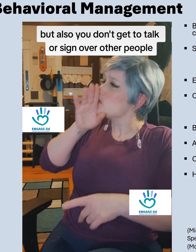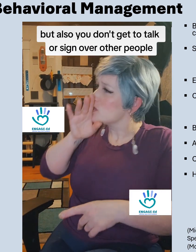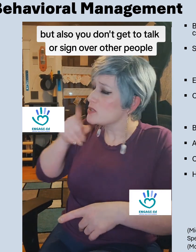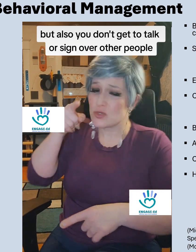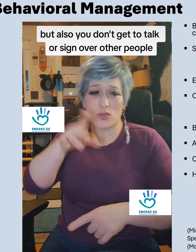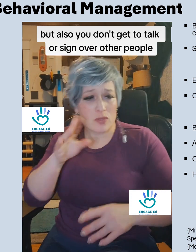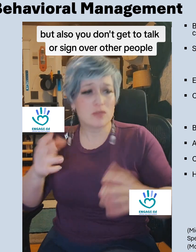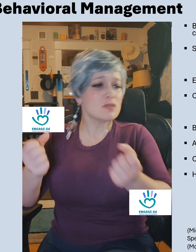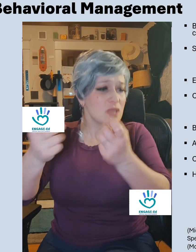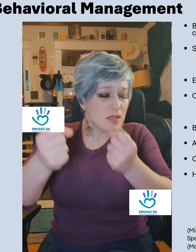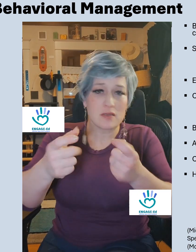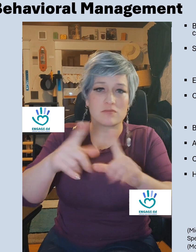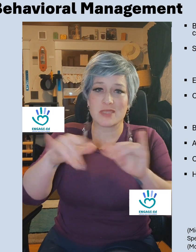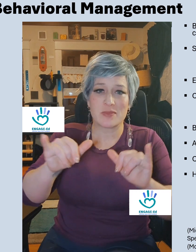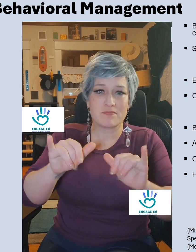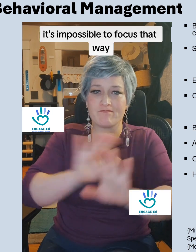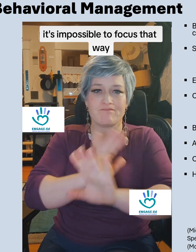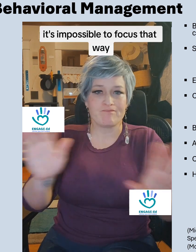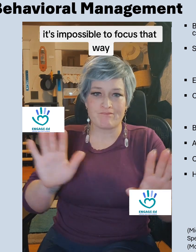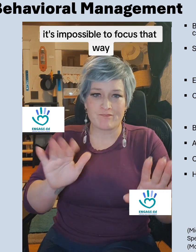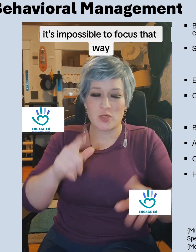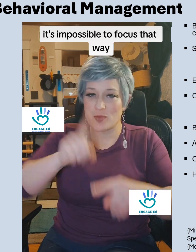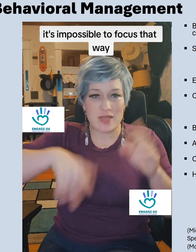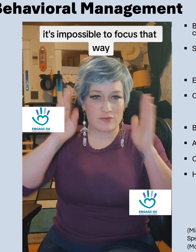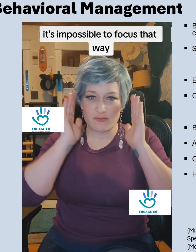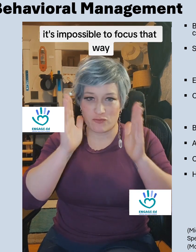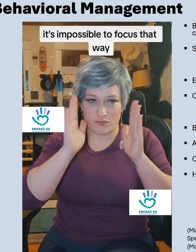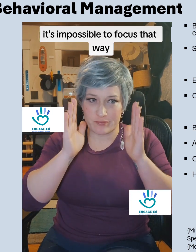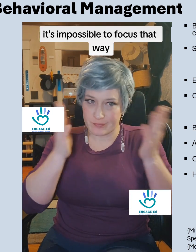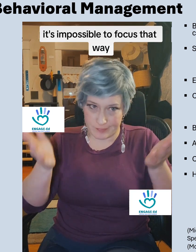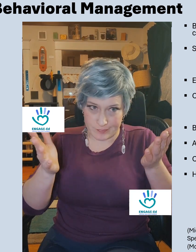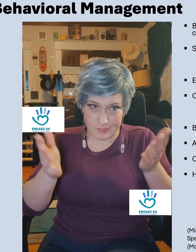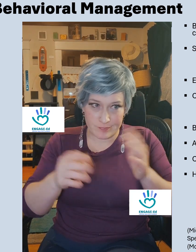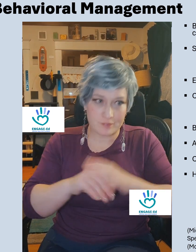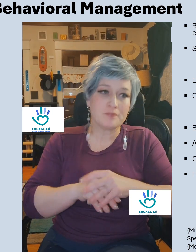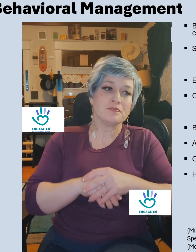over other people. It's impossible to focus that way.